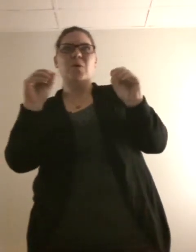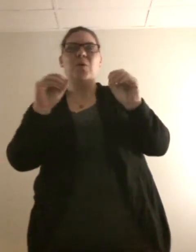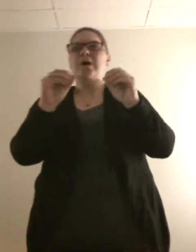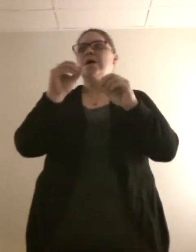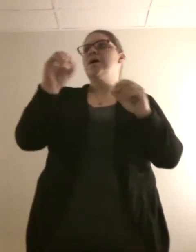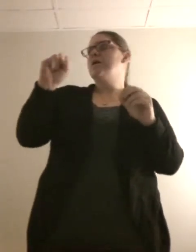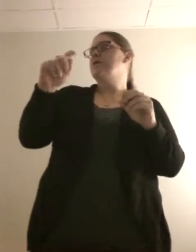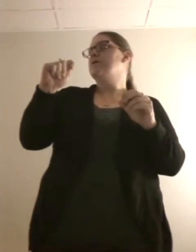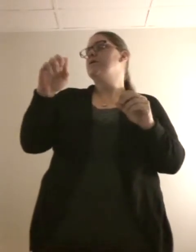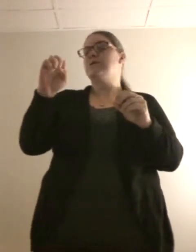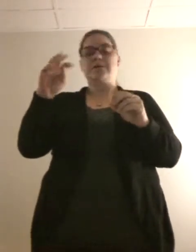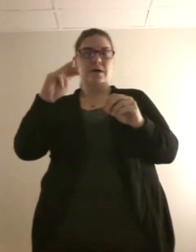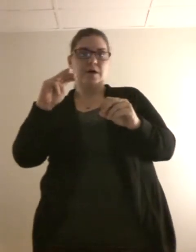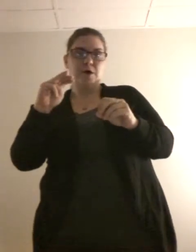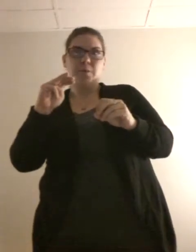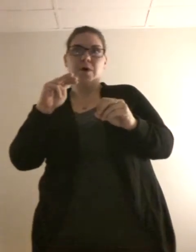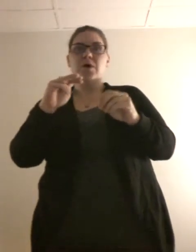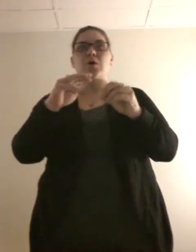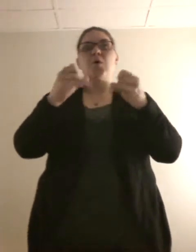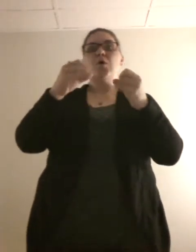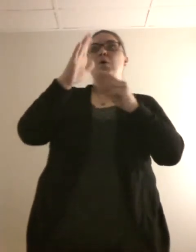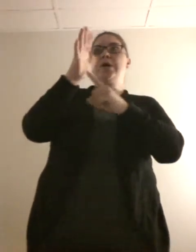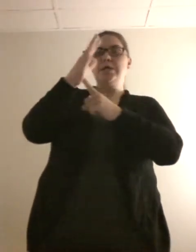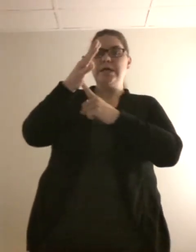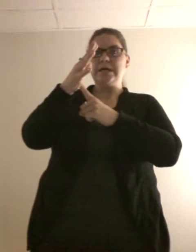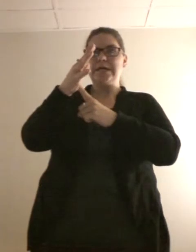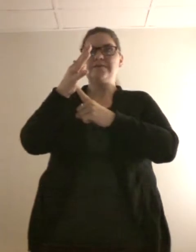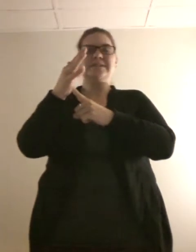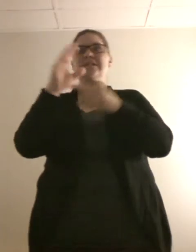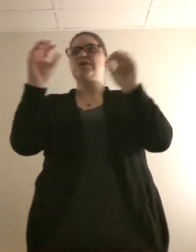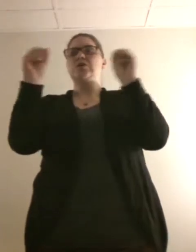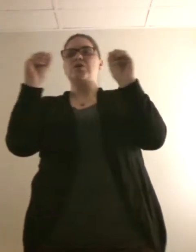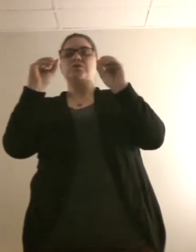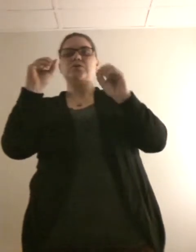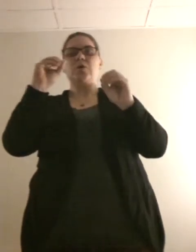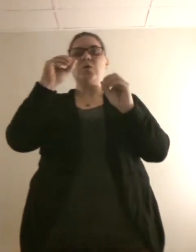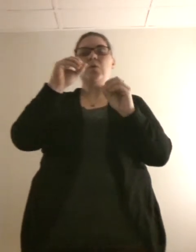anything to show you details of the flower. What tells you that this is a flower, Andra or Adam?